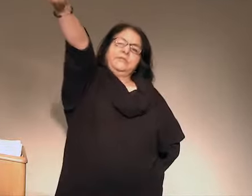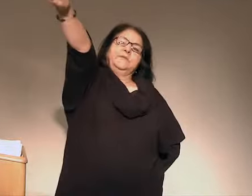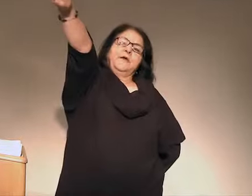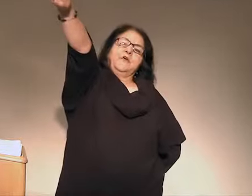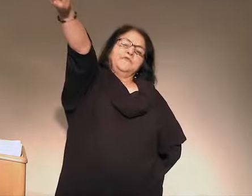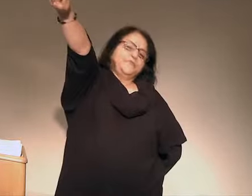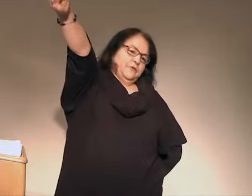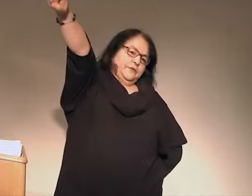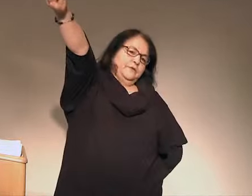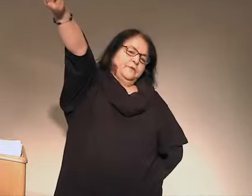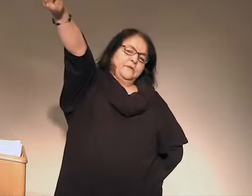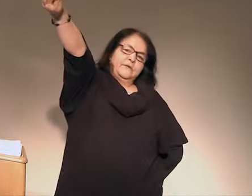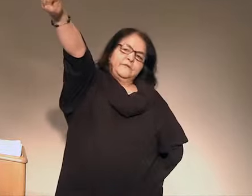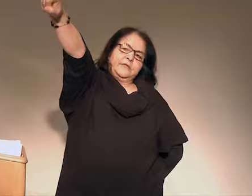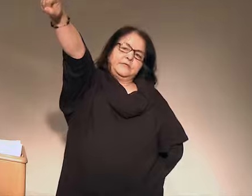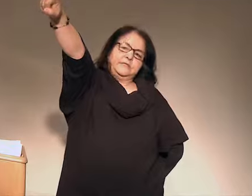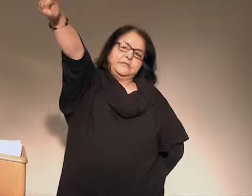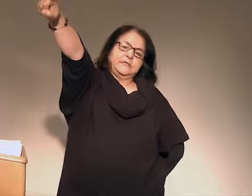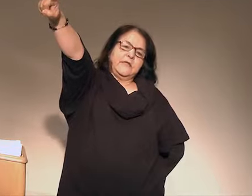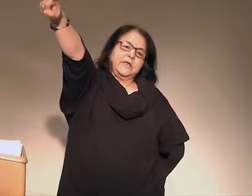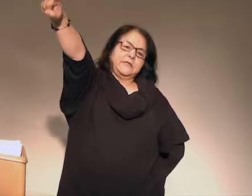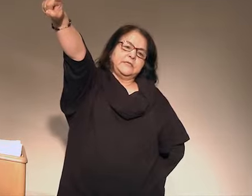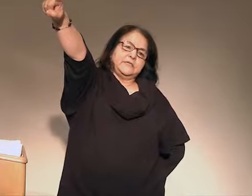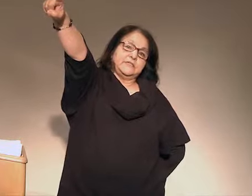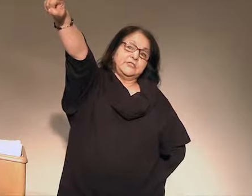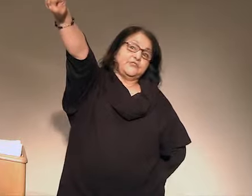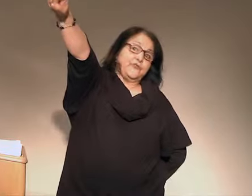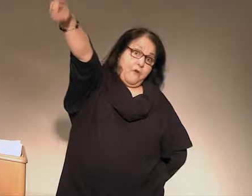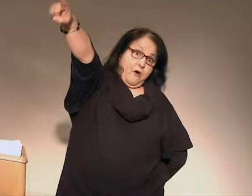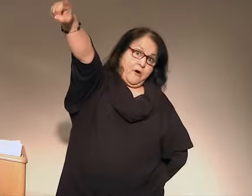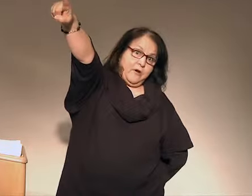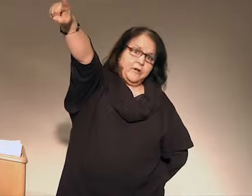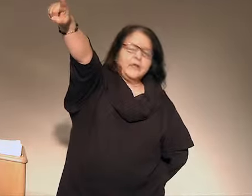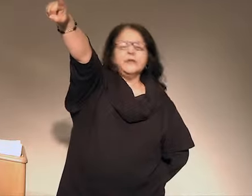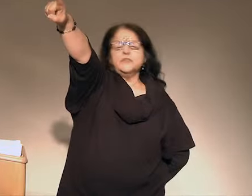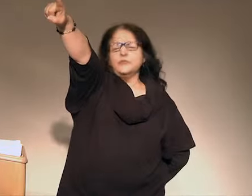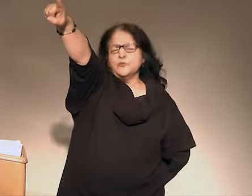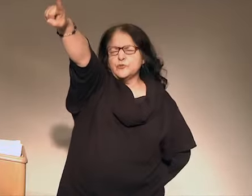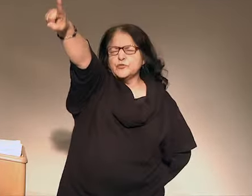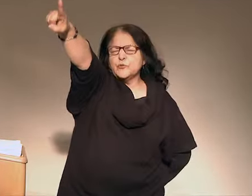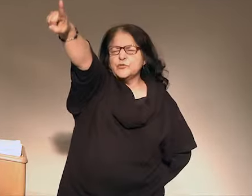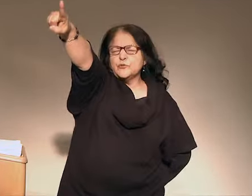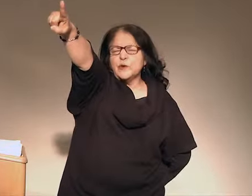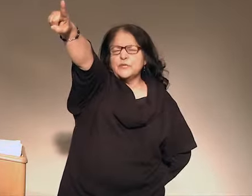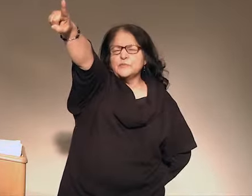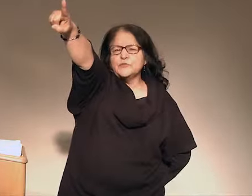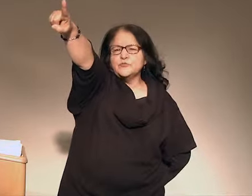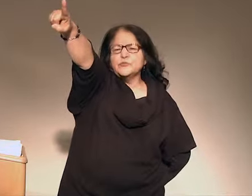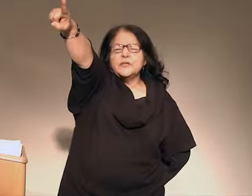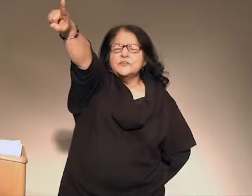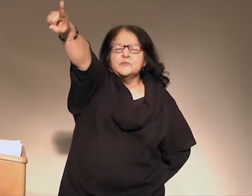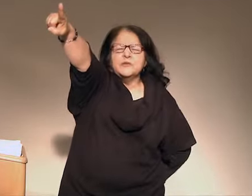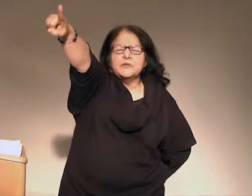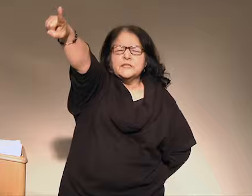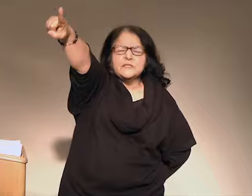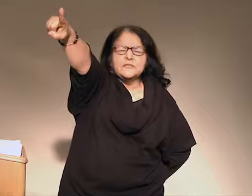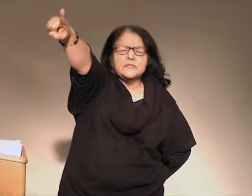extend my arm fully, that's indicating that the distance is far, and generally you'll squint your eyes because you're pretending to be looking at something that's